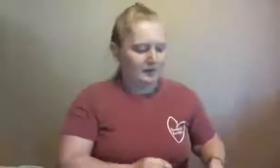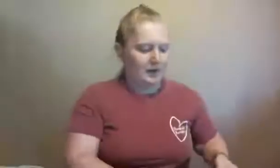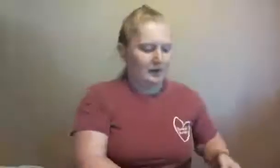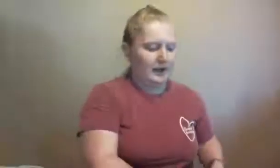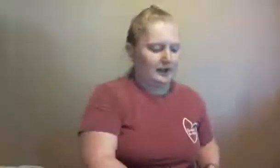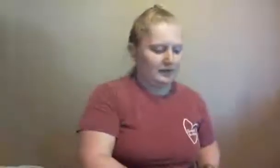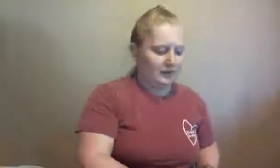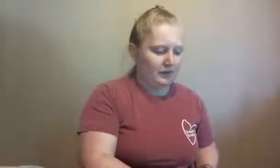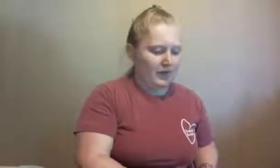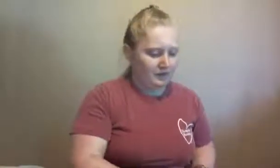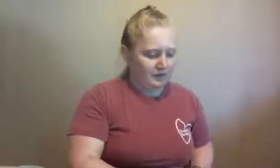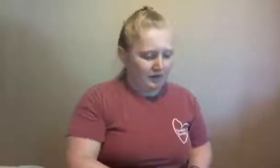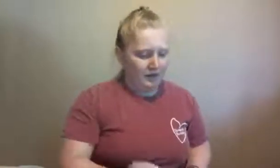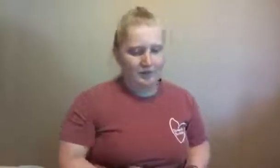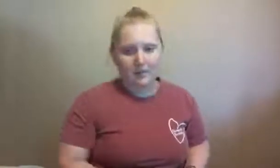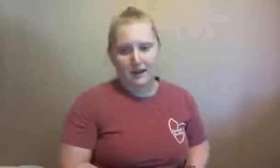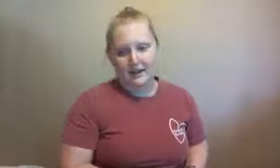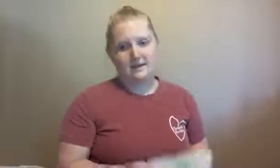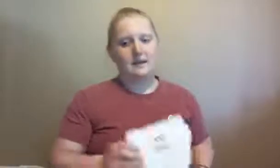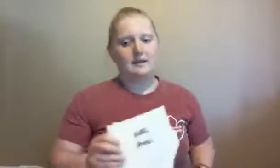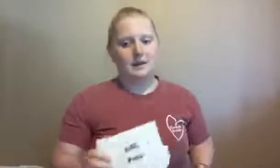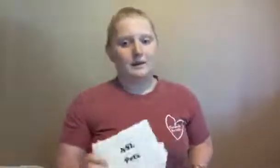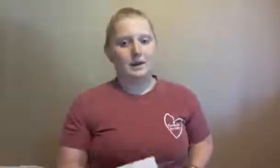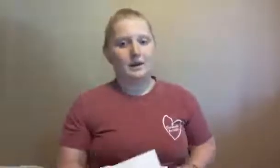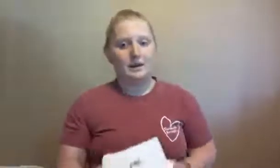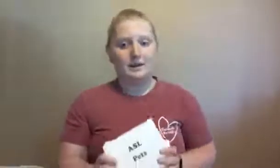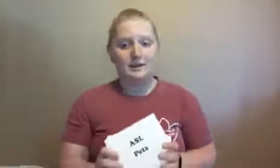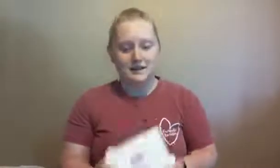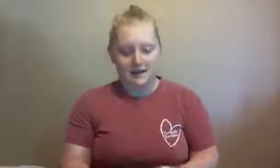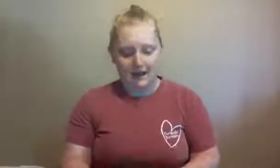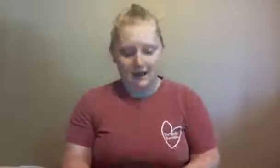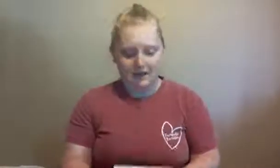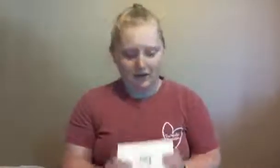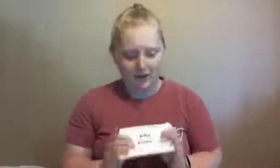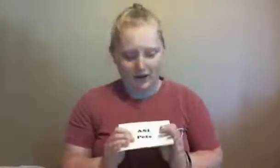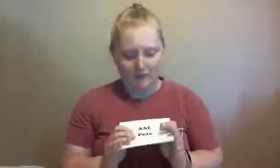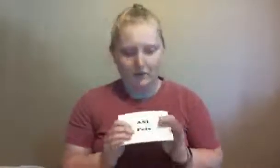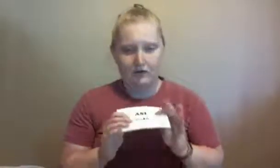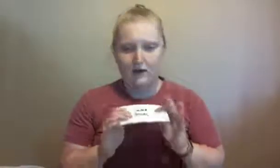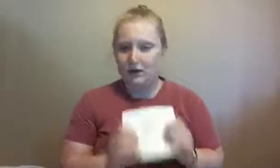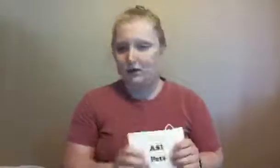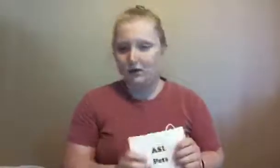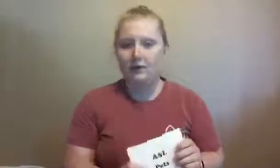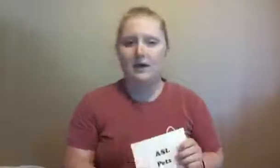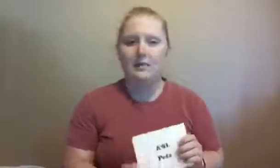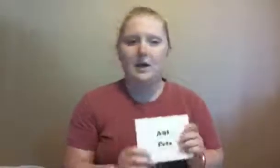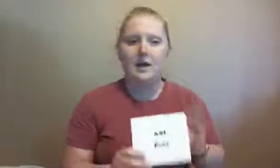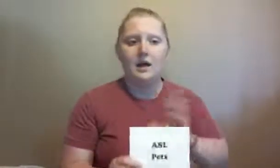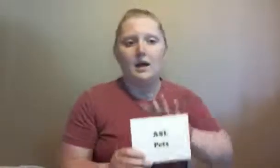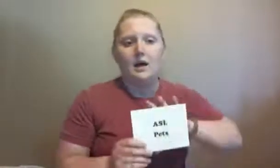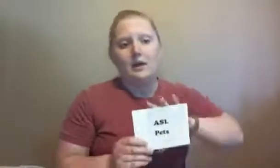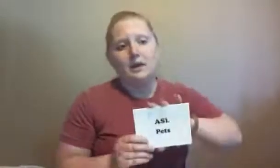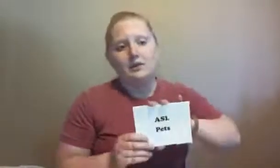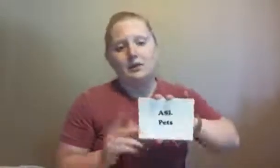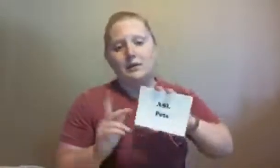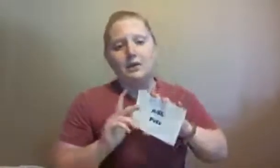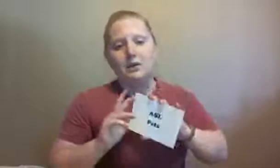All right, so that was all of our pet signs that we're going to learn today. So I'm just going to go through them to